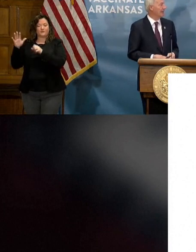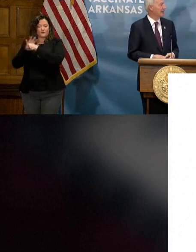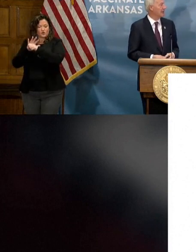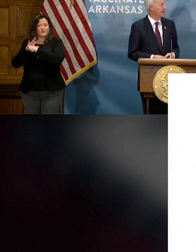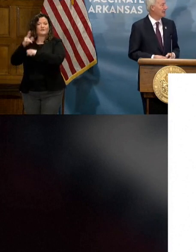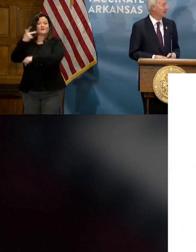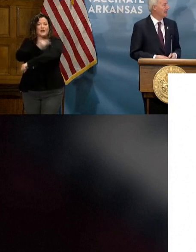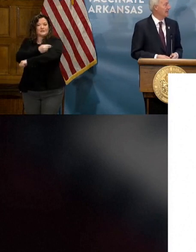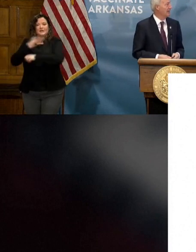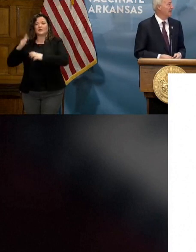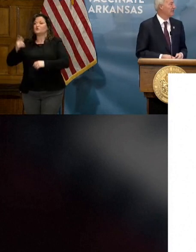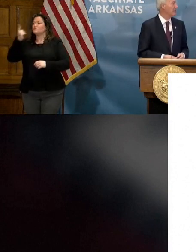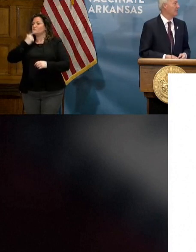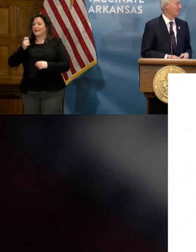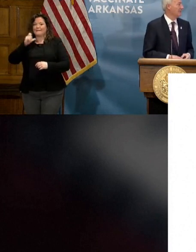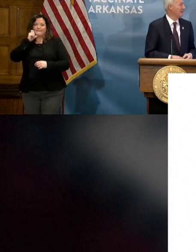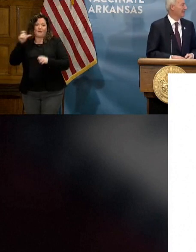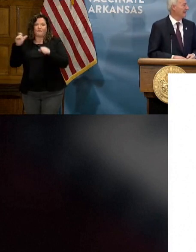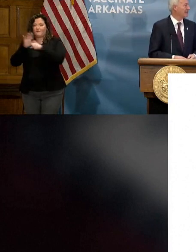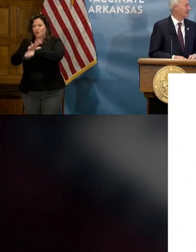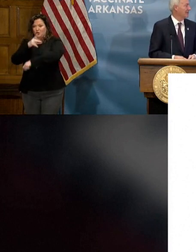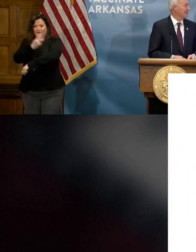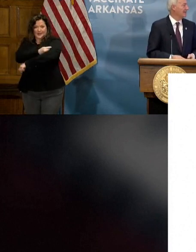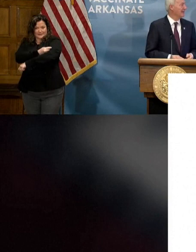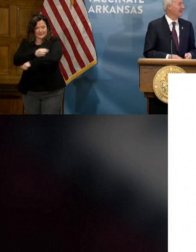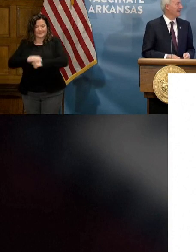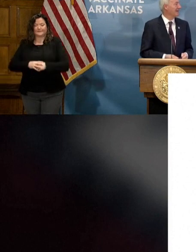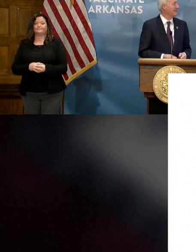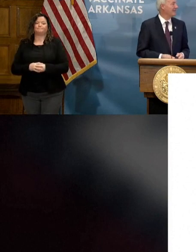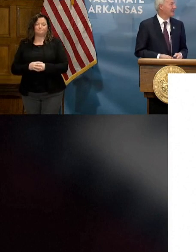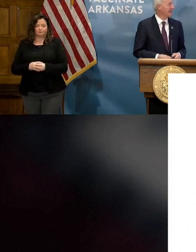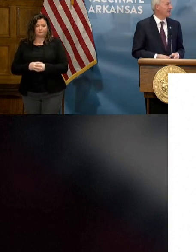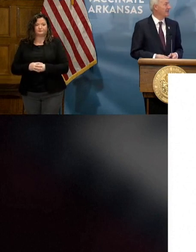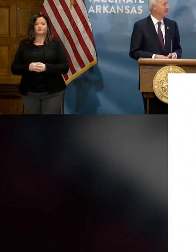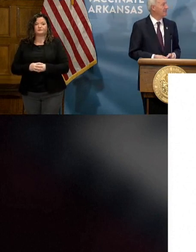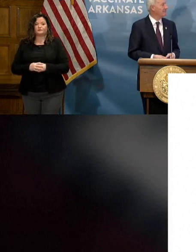fully vaccinated, and so that's